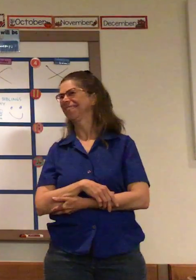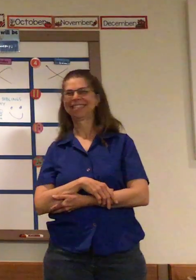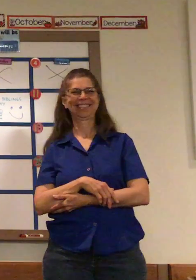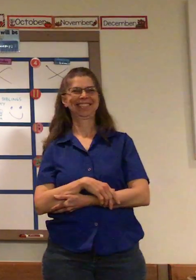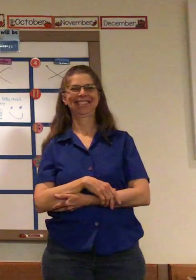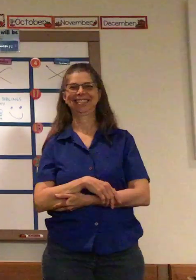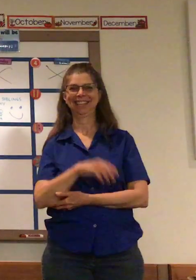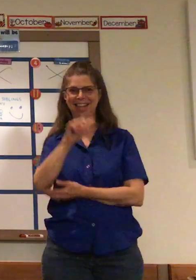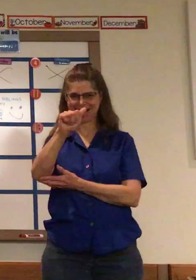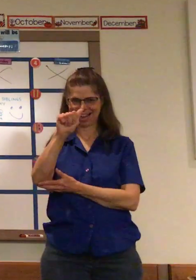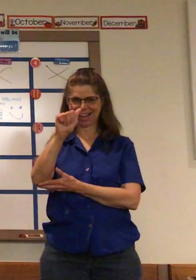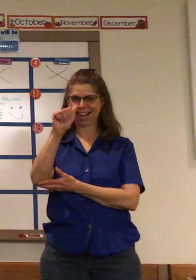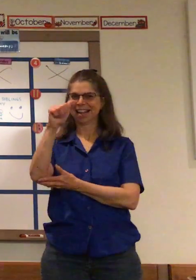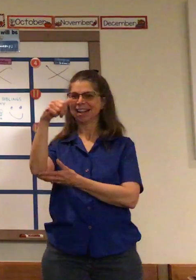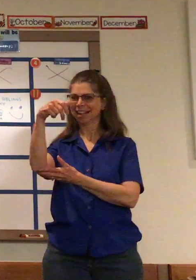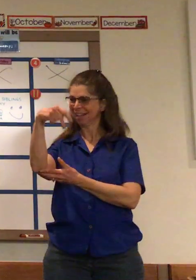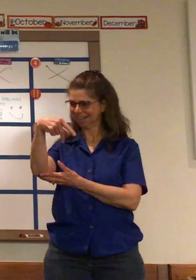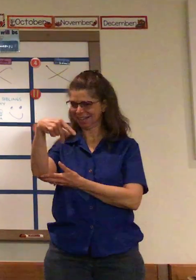So it's